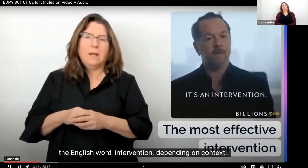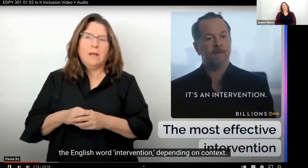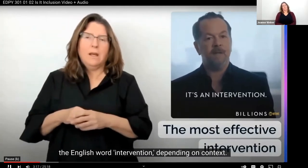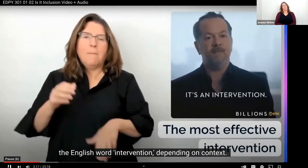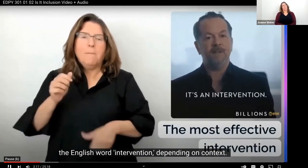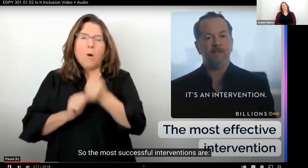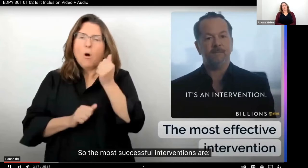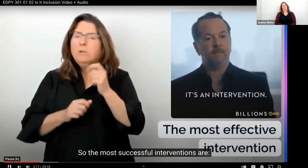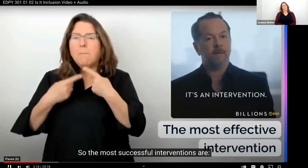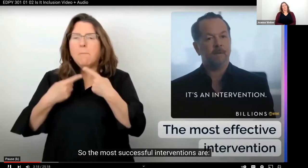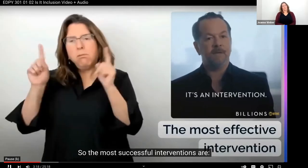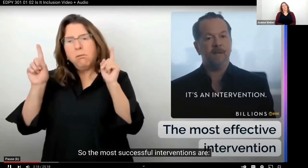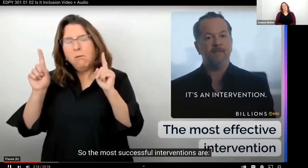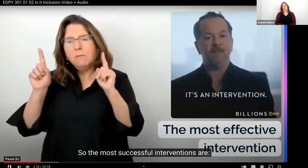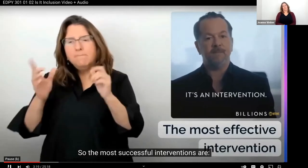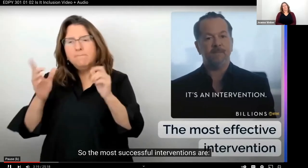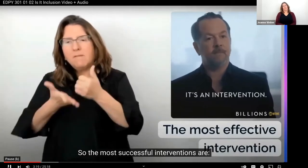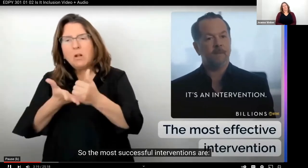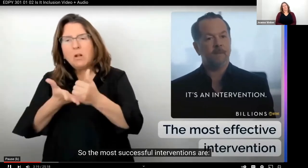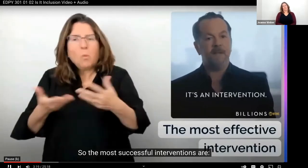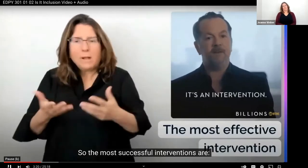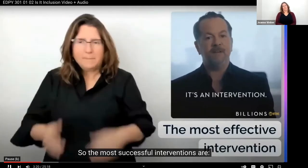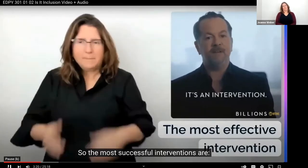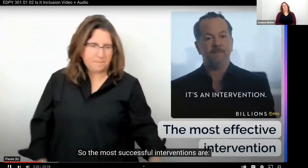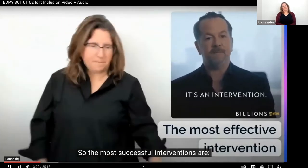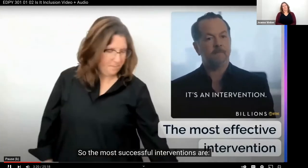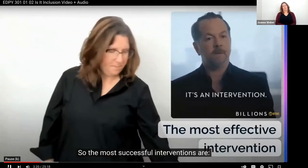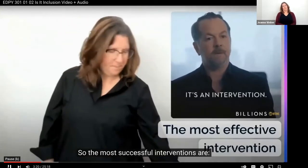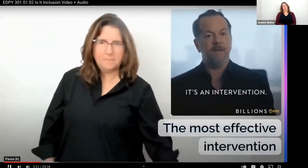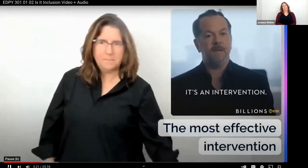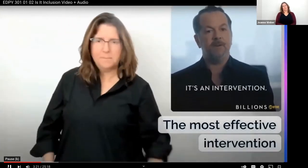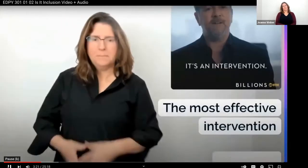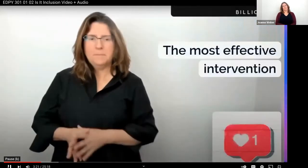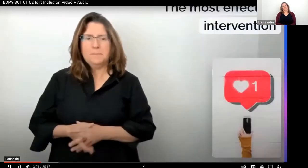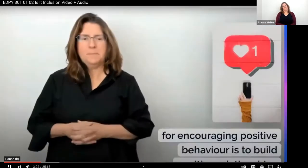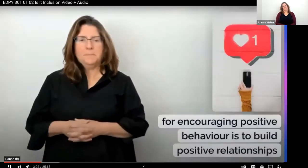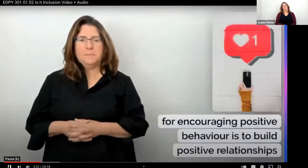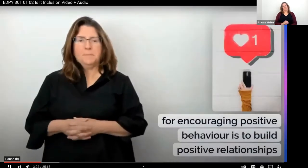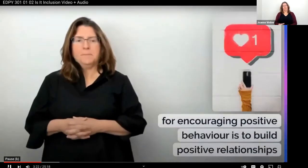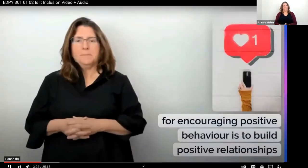context. So the most successful interventions are